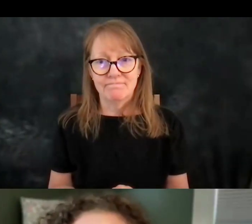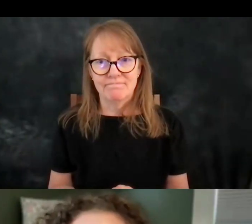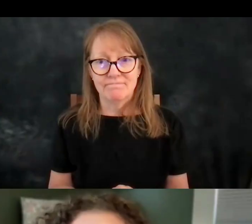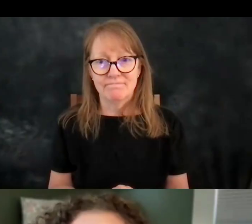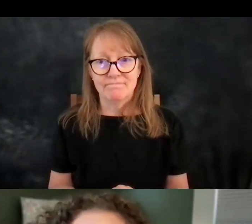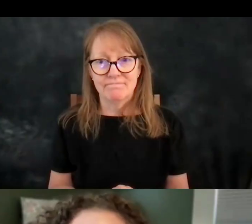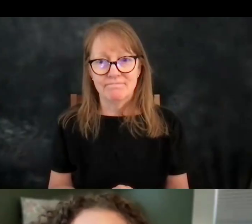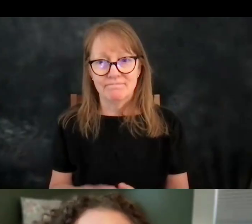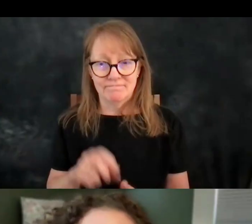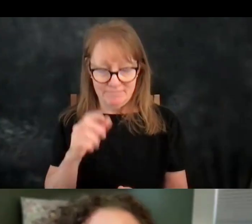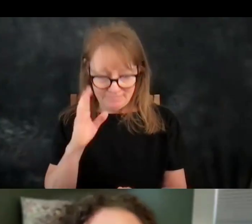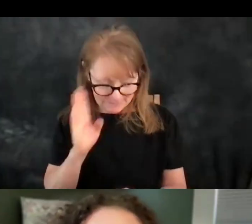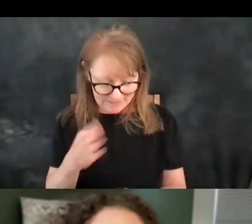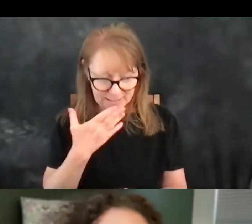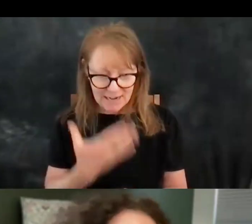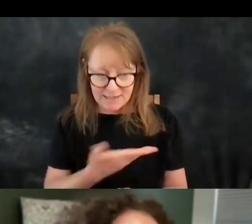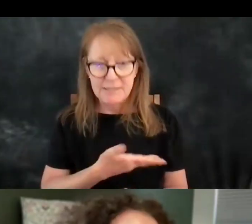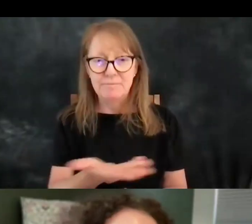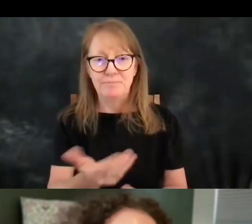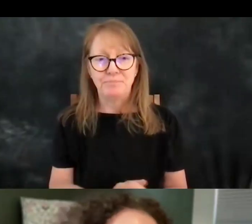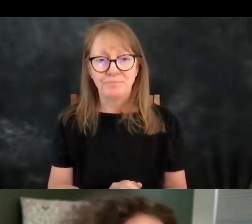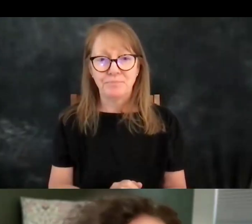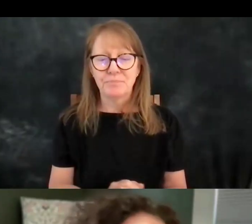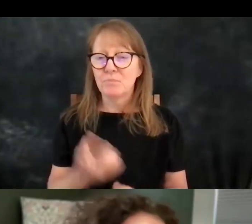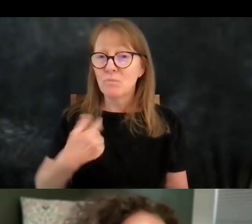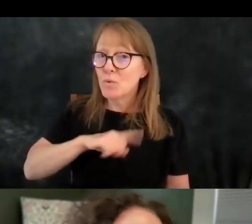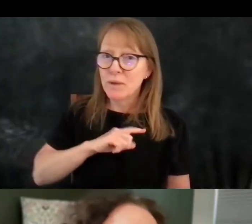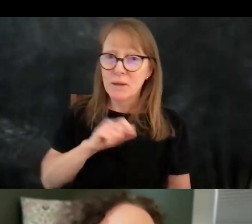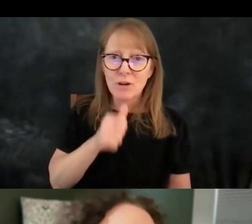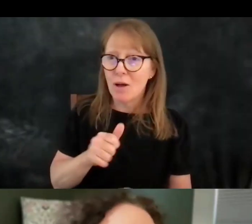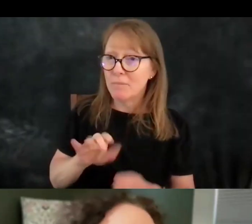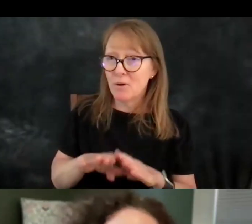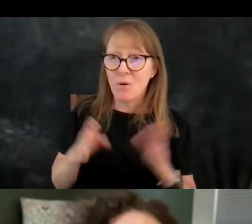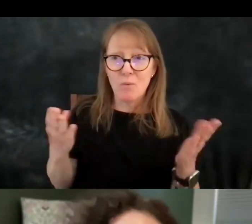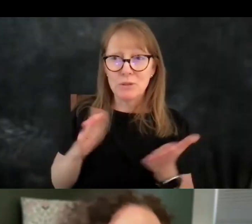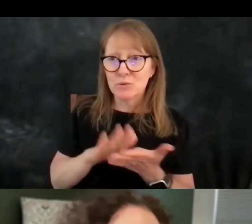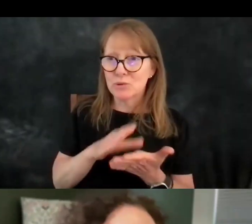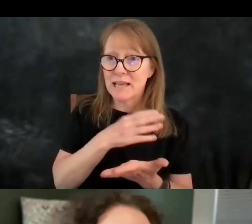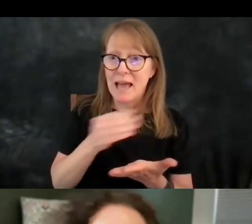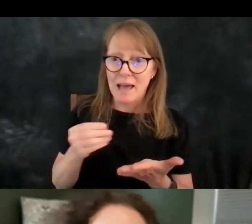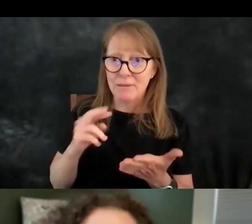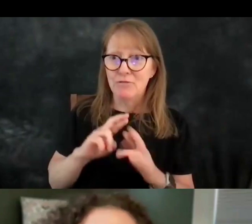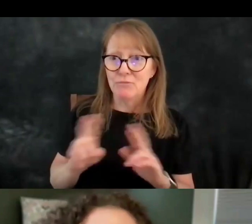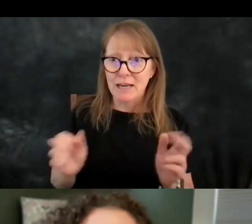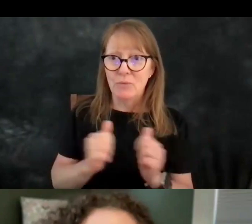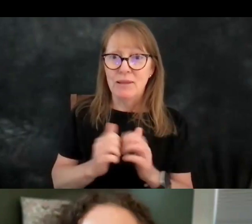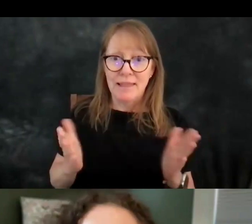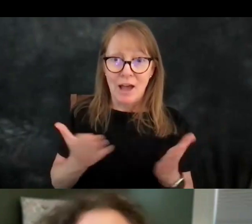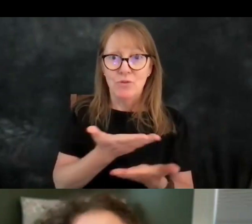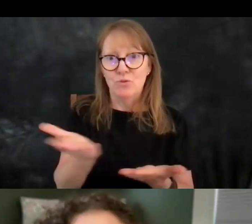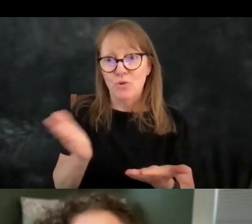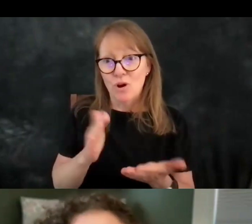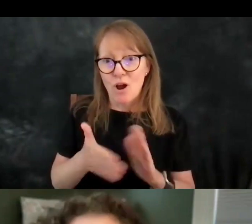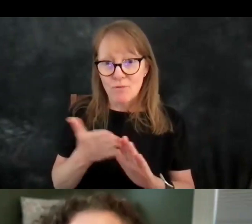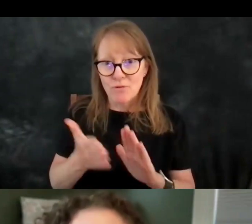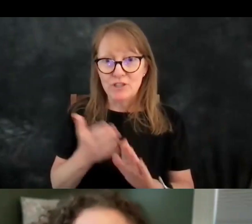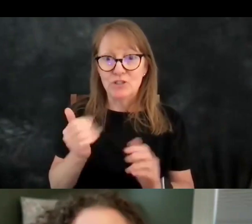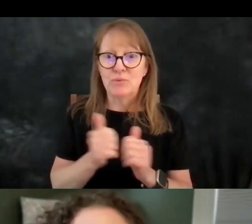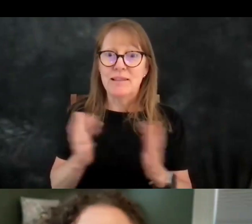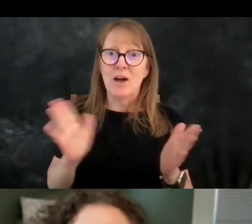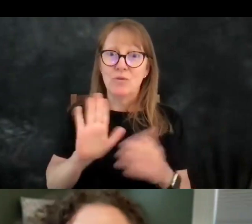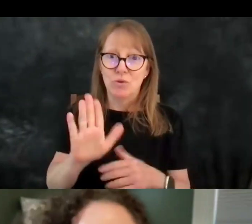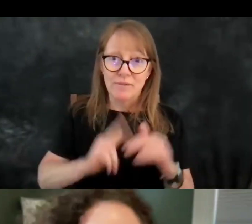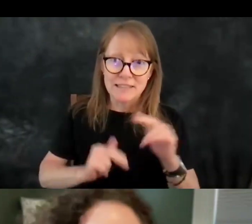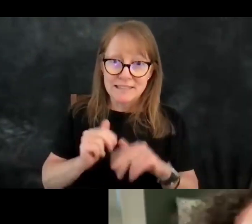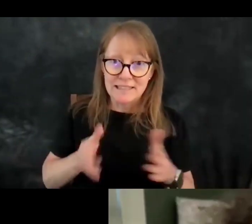Obrigada. We would not be able to open schools and be ready without the teams of operations and facilities. So thank you. Thank you,